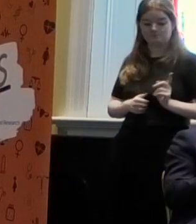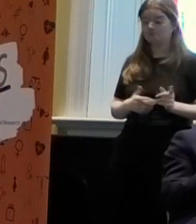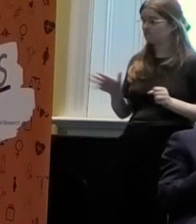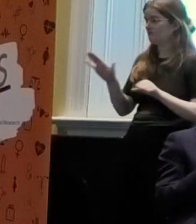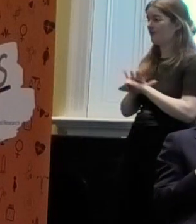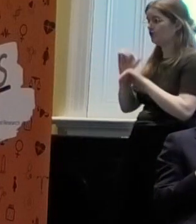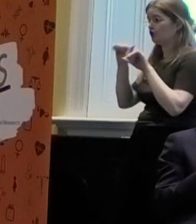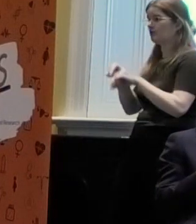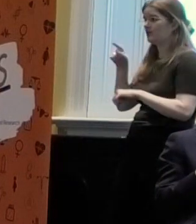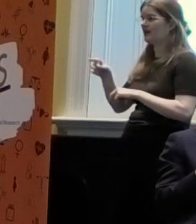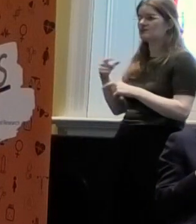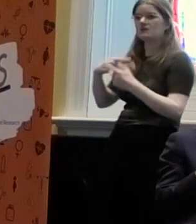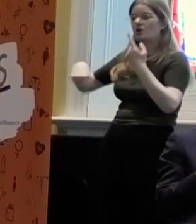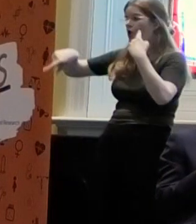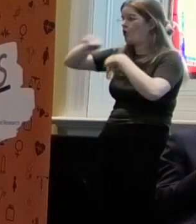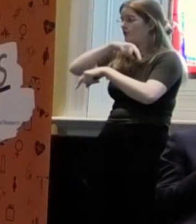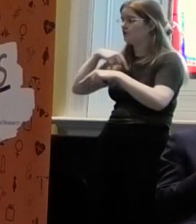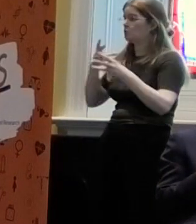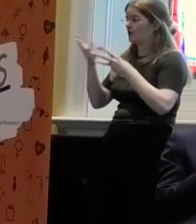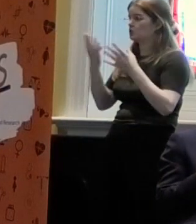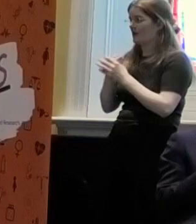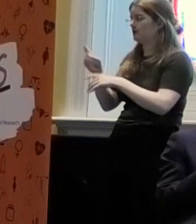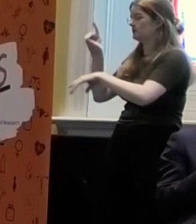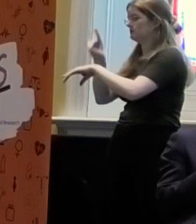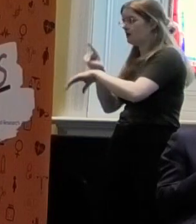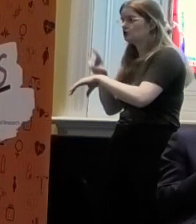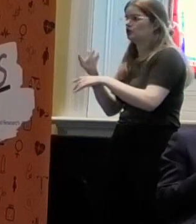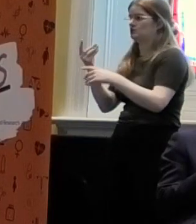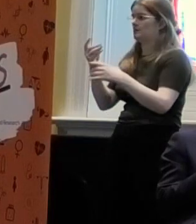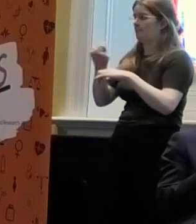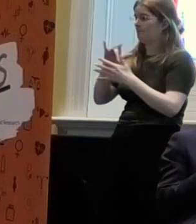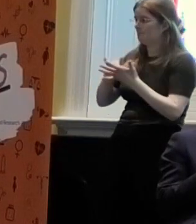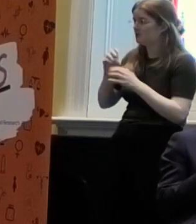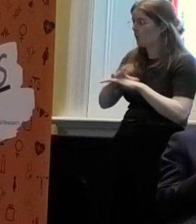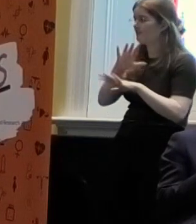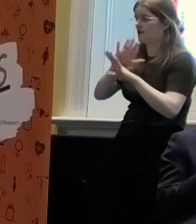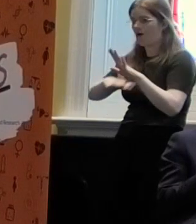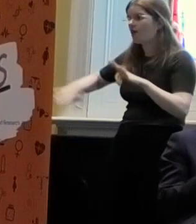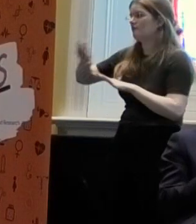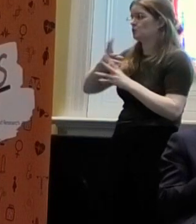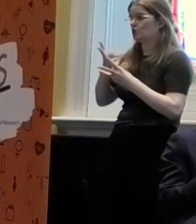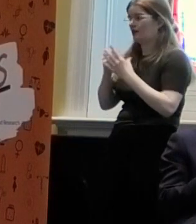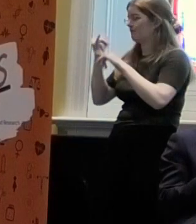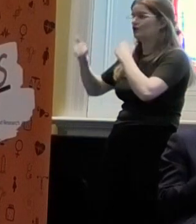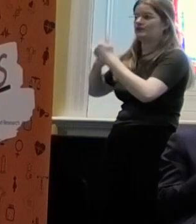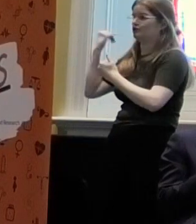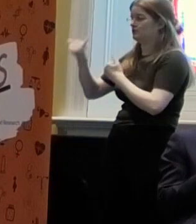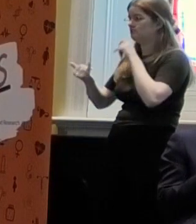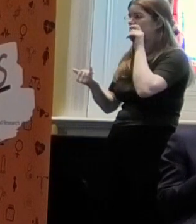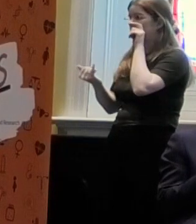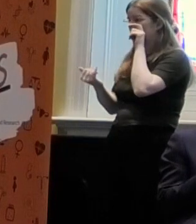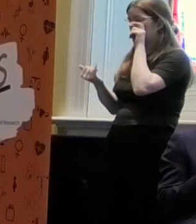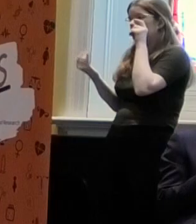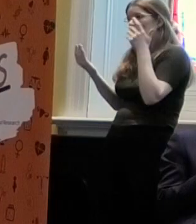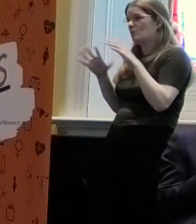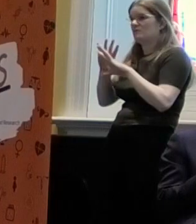with that. It's interdisciplinary learning has been really at the forefront of what we've been done here for many years now. The